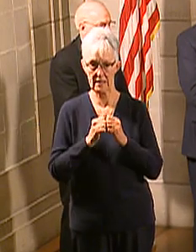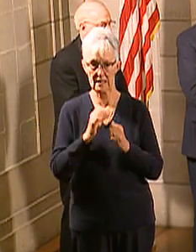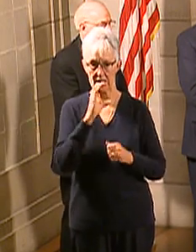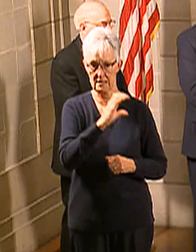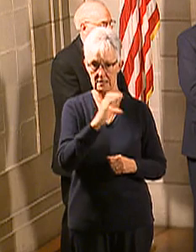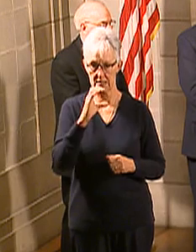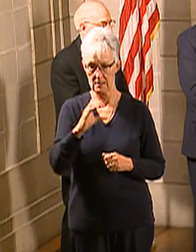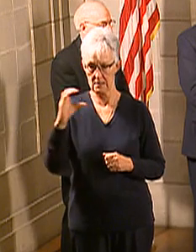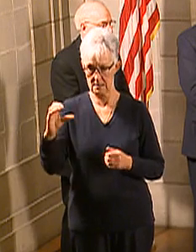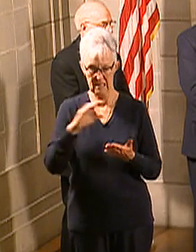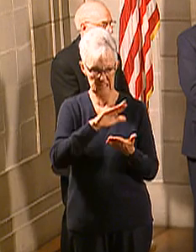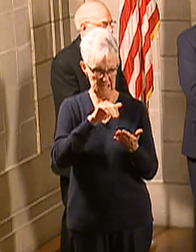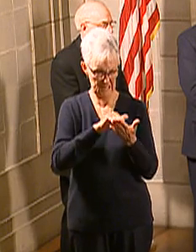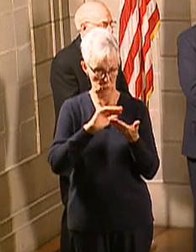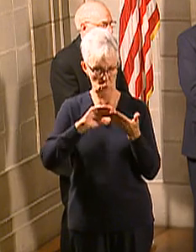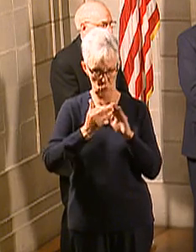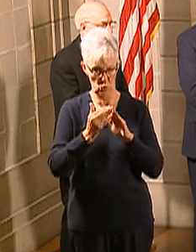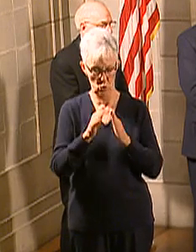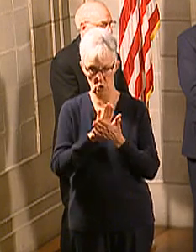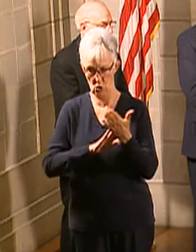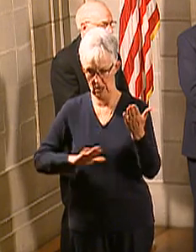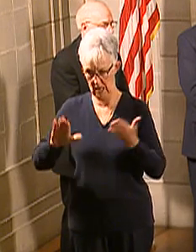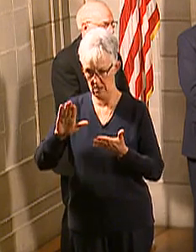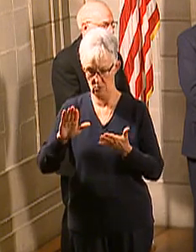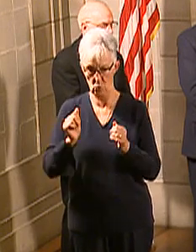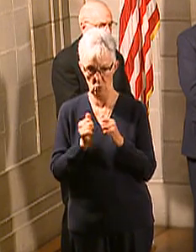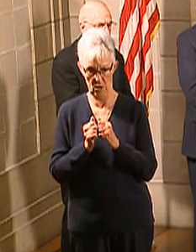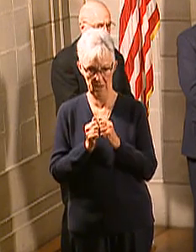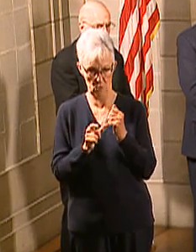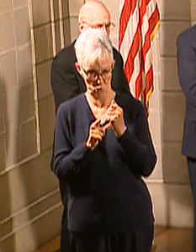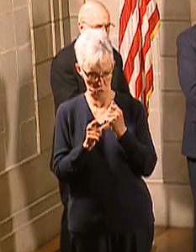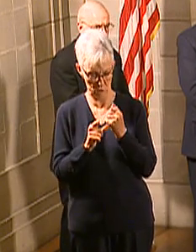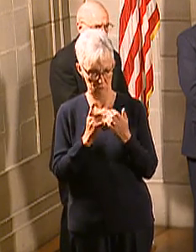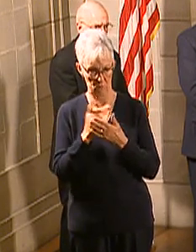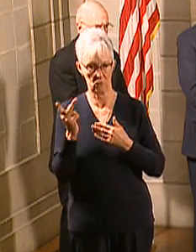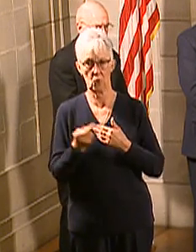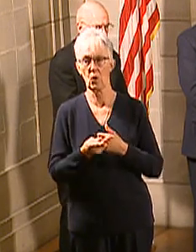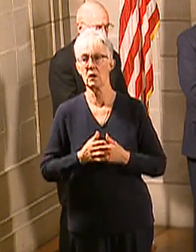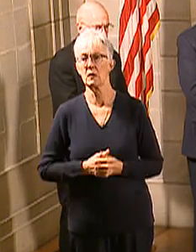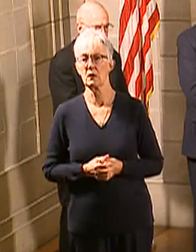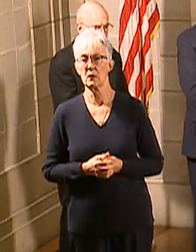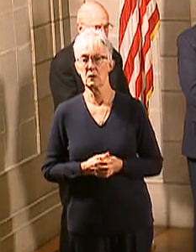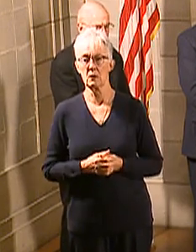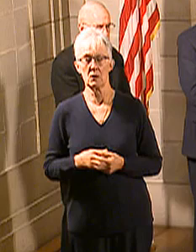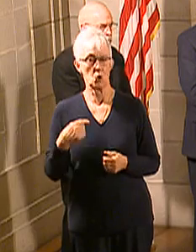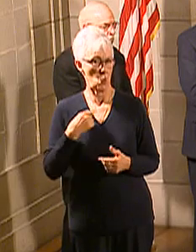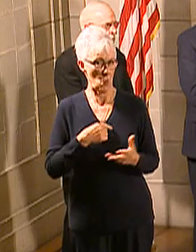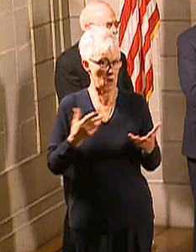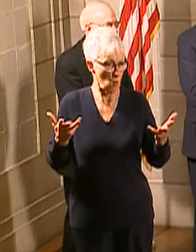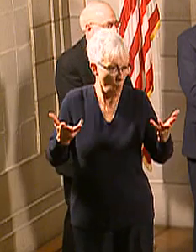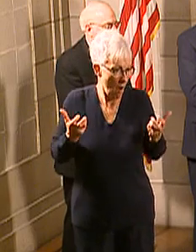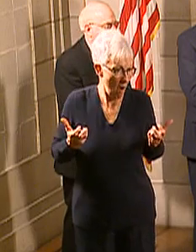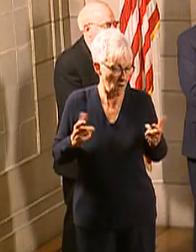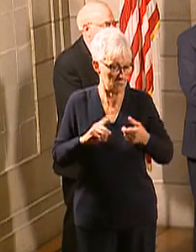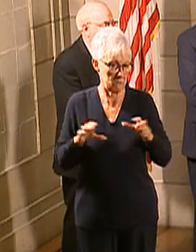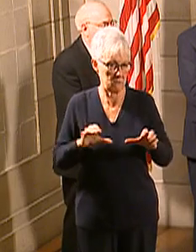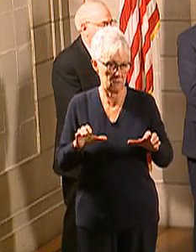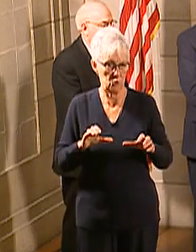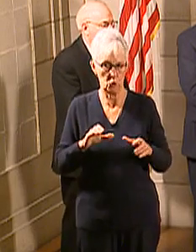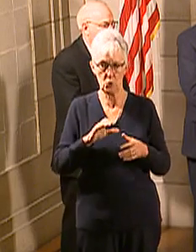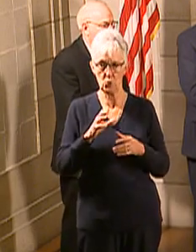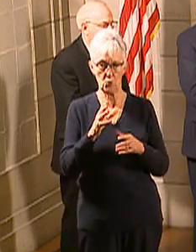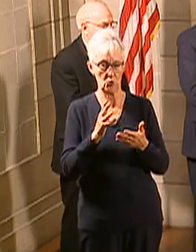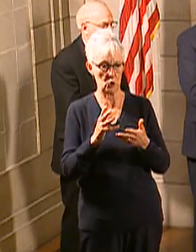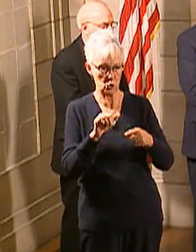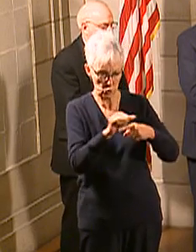College in this apprenticeship program. What we would like to do is to bring this top talent into our manufacturing facility